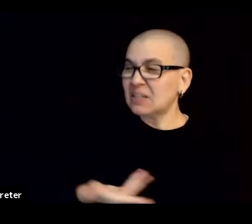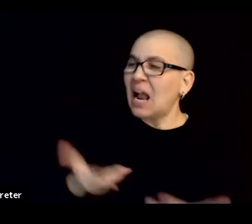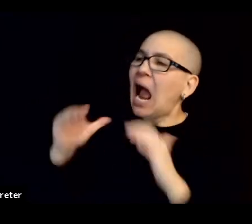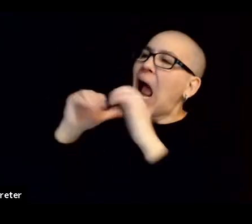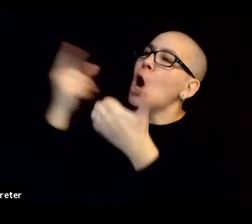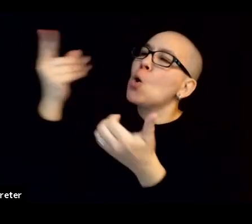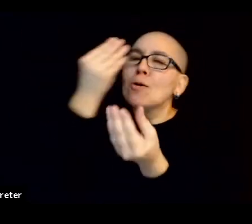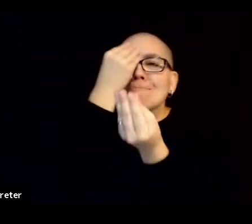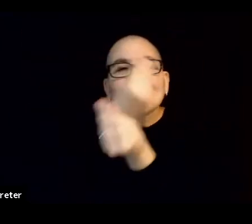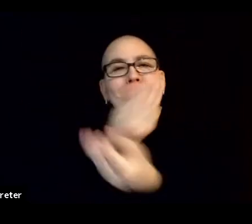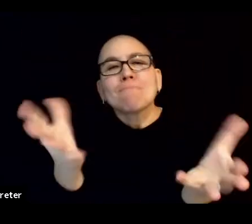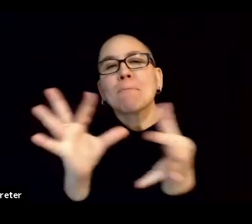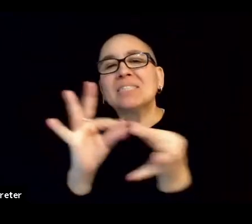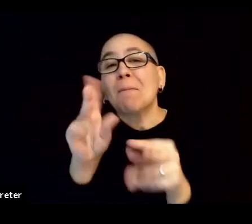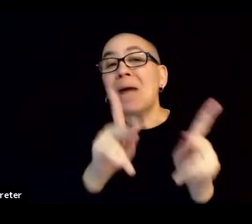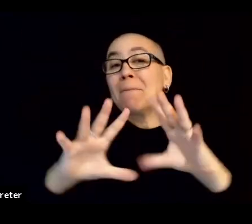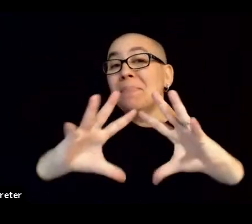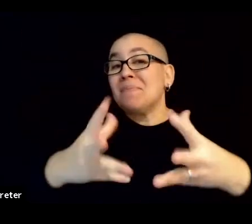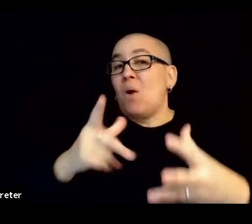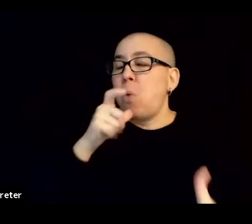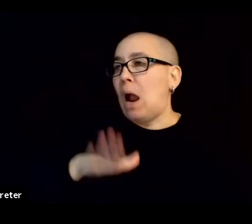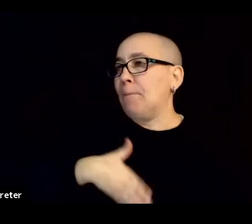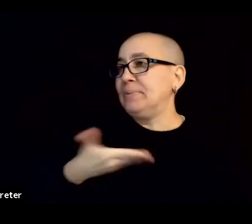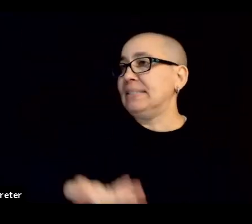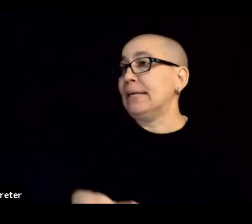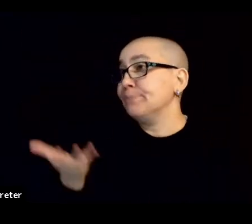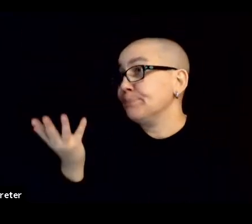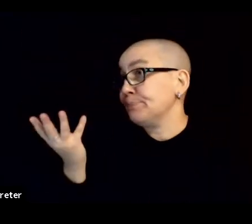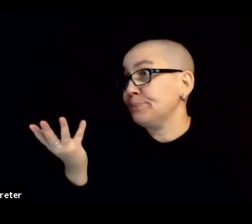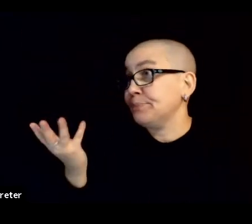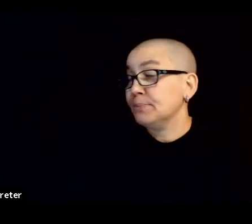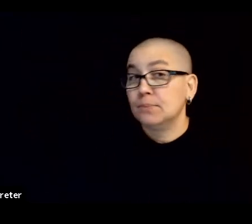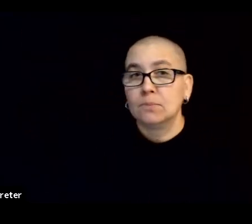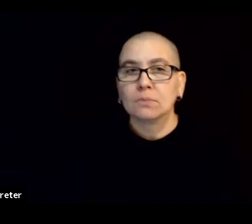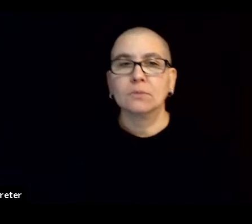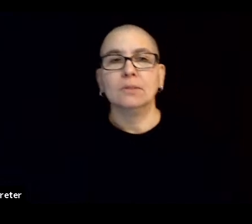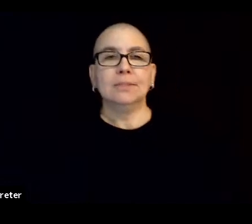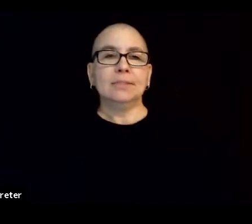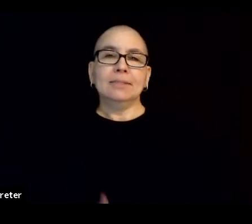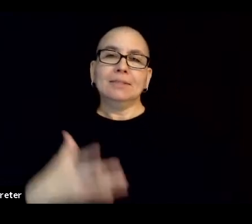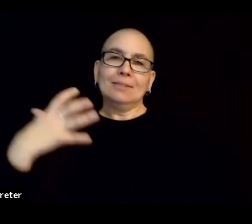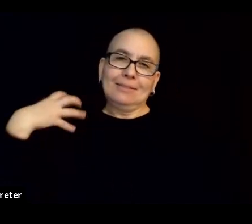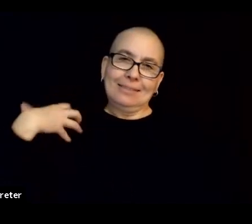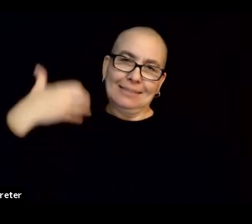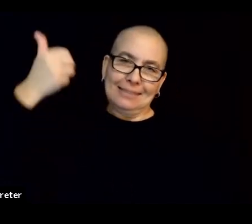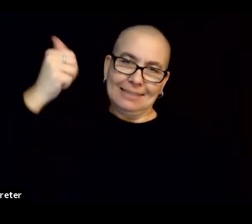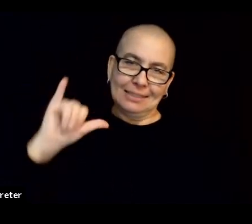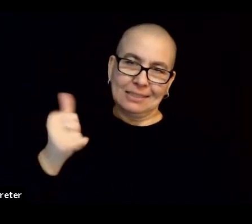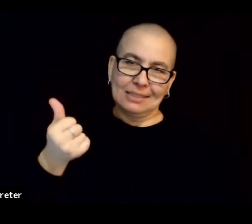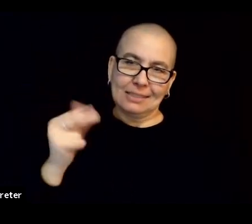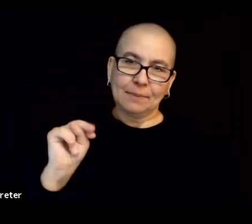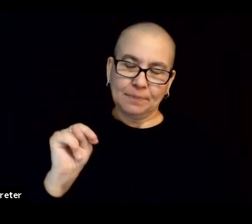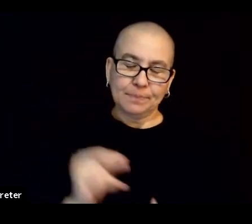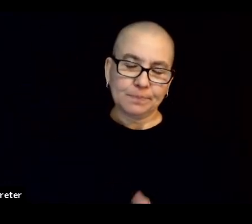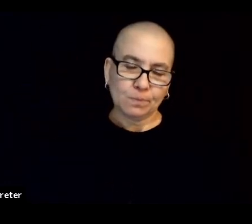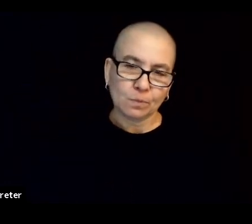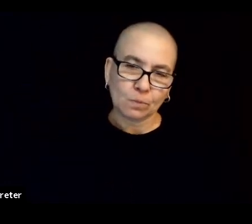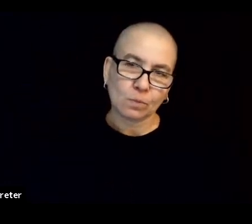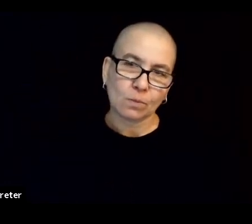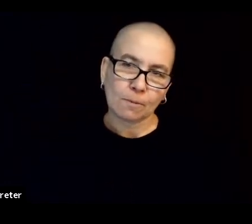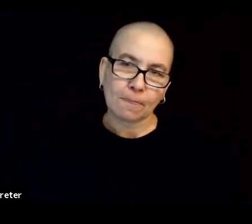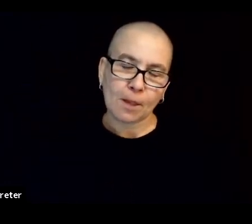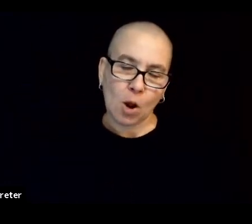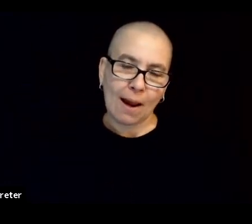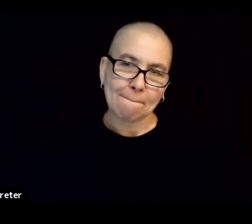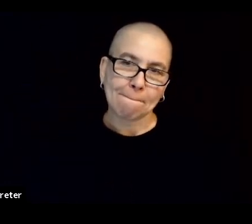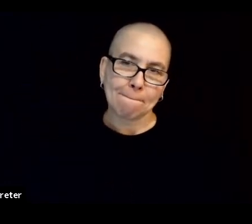Well, this is Commissioner Malcolm. I'll start, and Chris, or certainly Governor, if you have comments too, or maybe Andrea, as